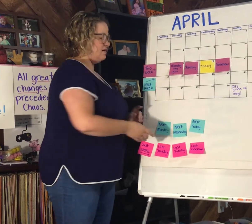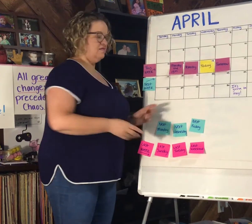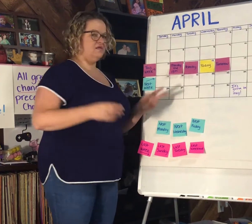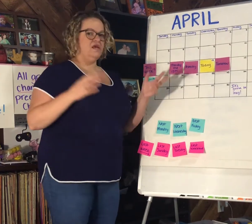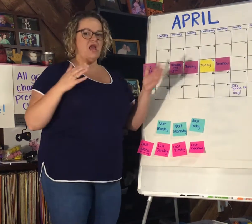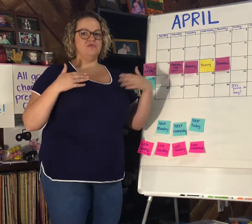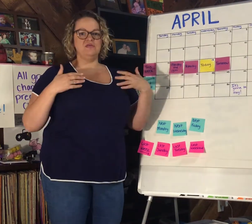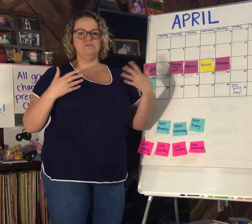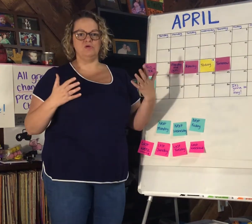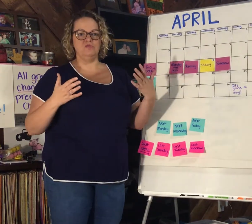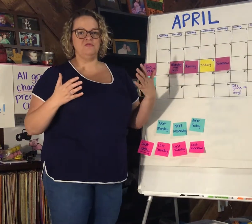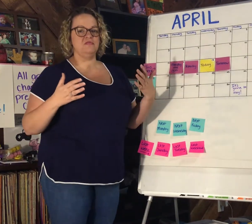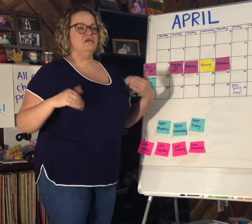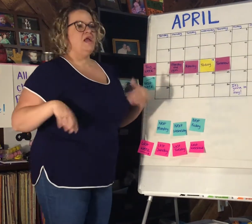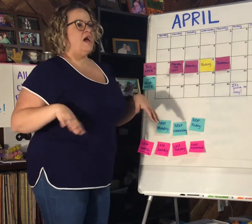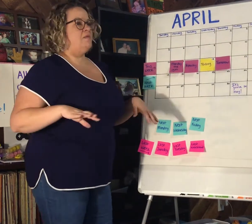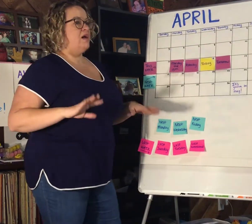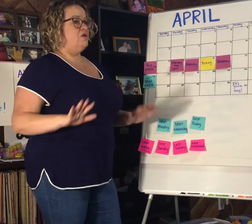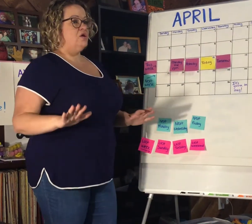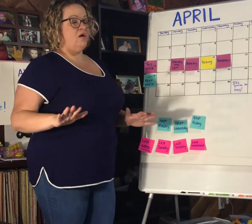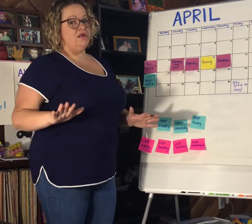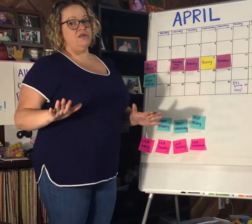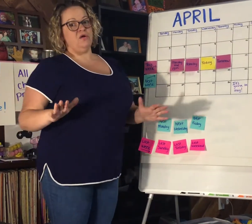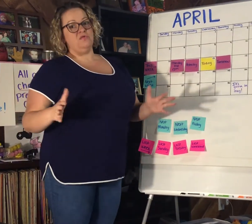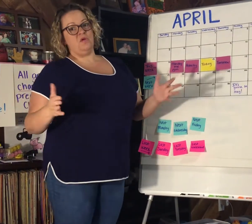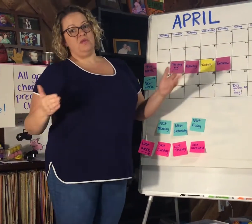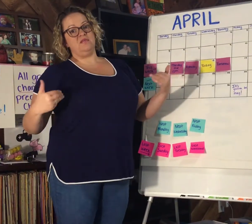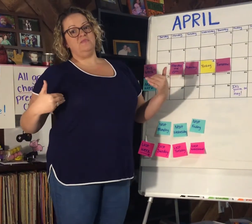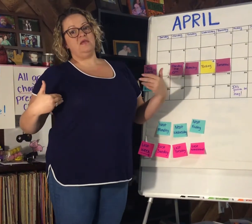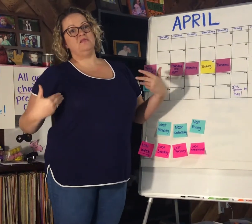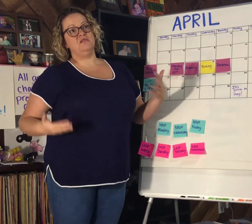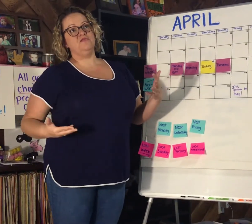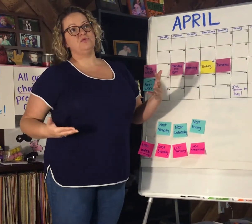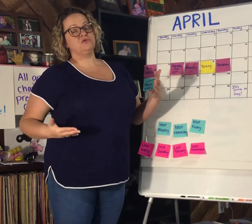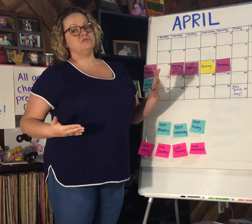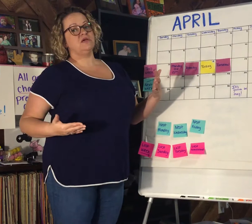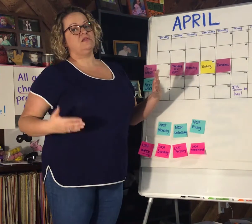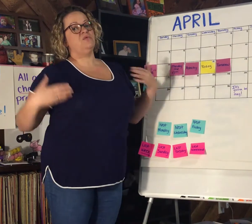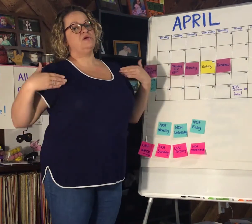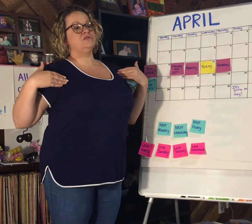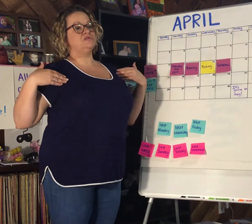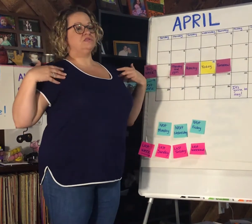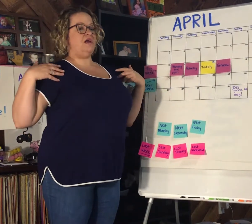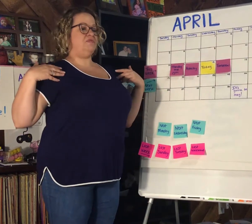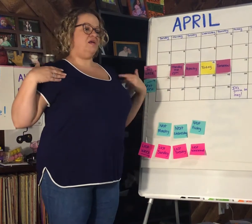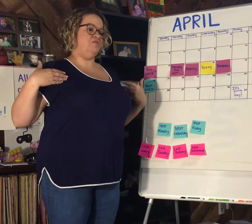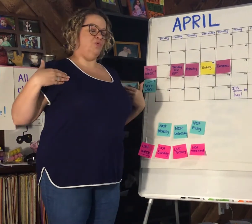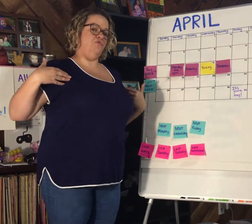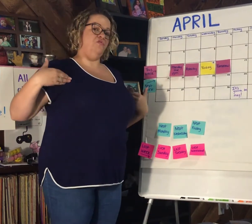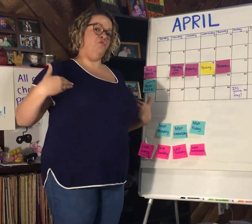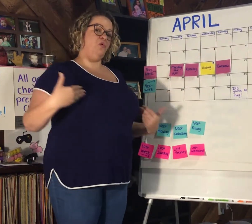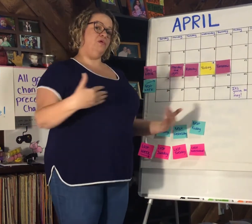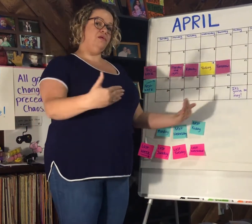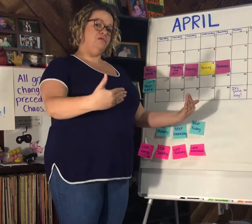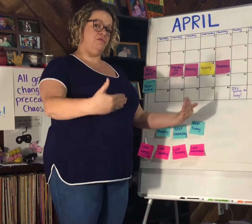because everything moves. I know you already know that when something is in the future in sign language, the time signs move forward,